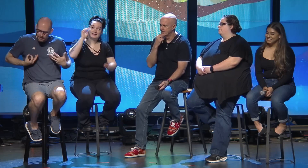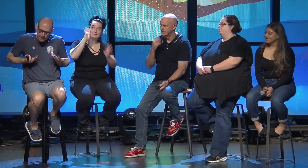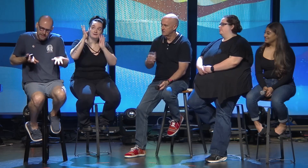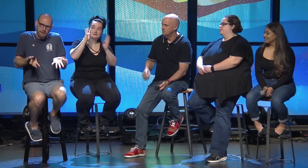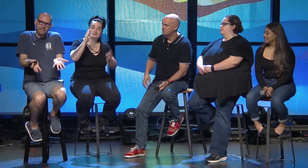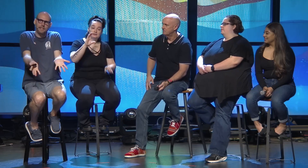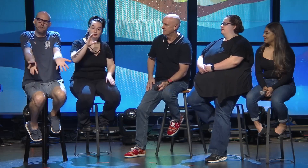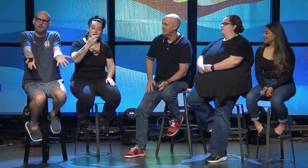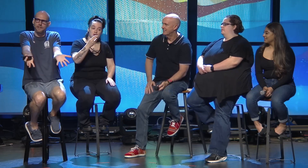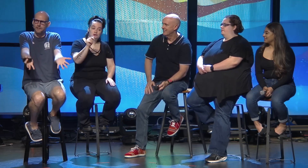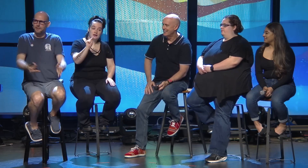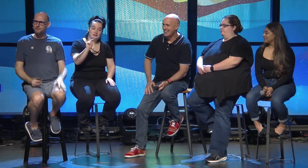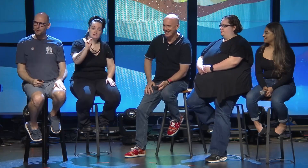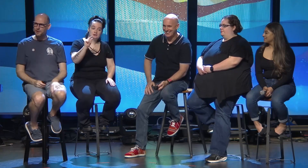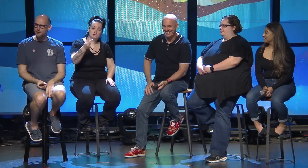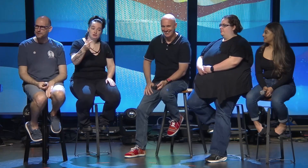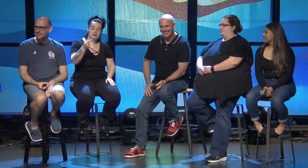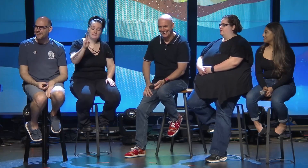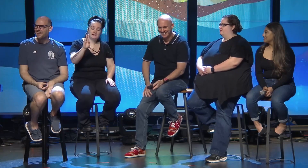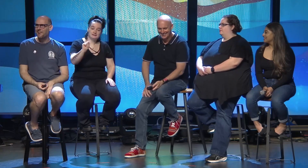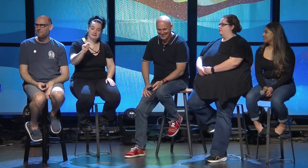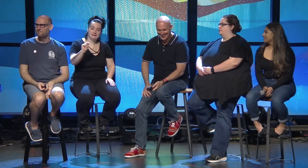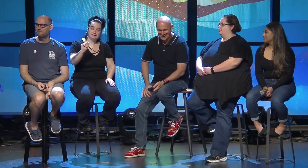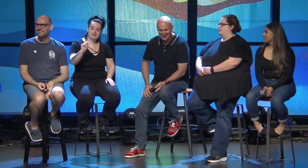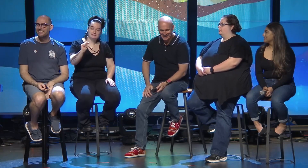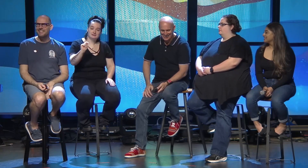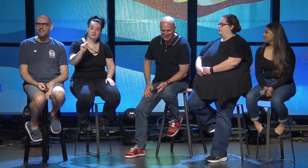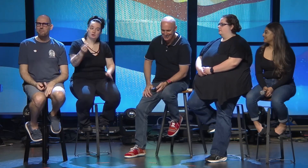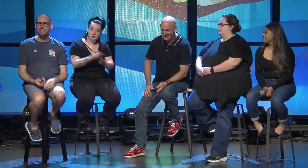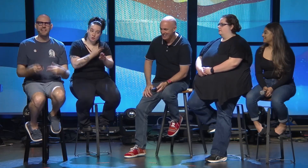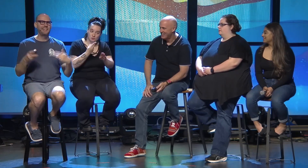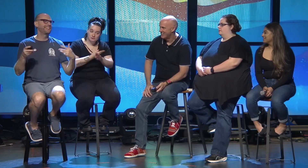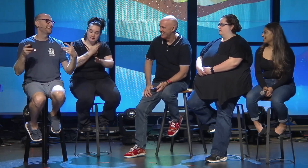going to manifest myself here for you.